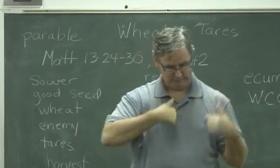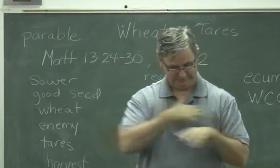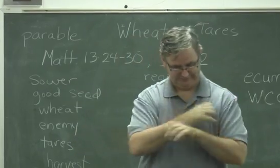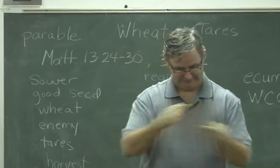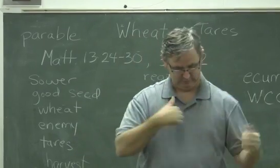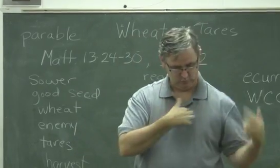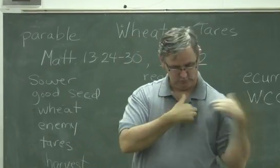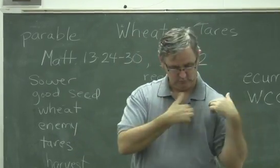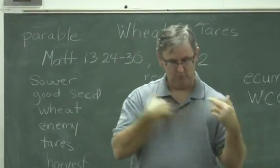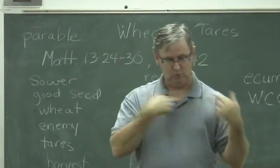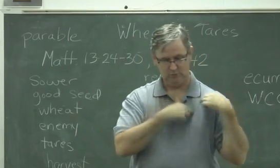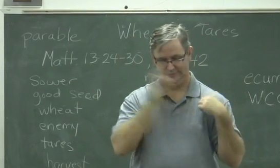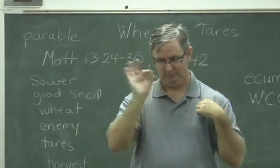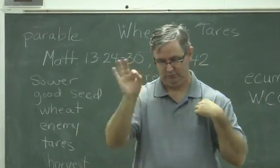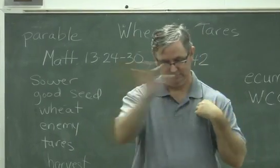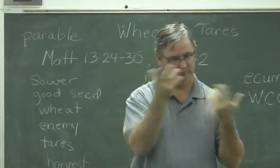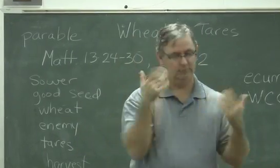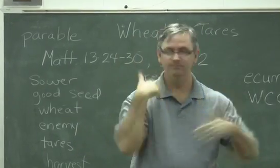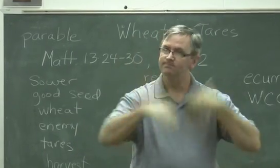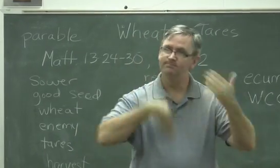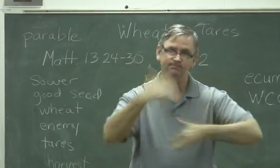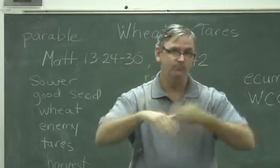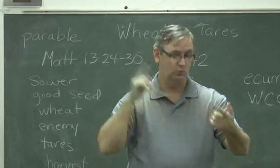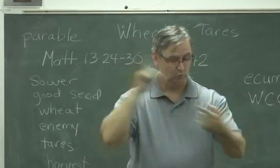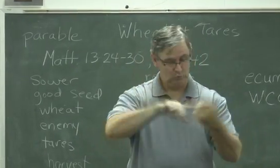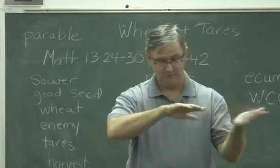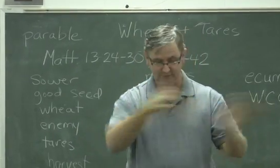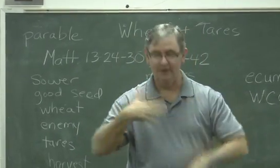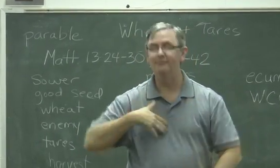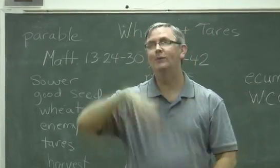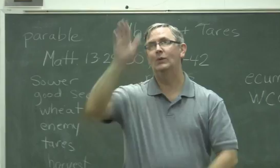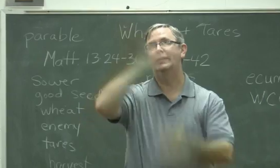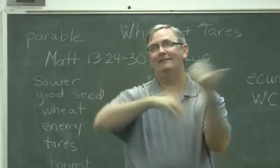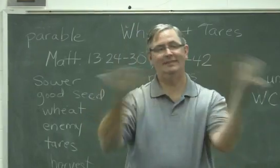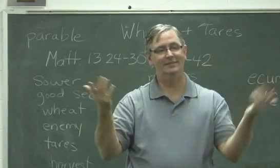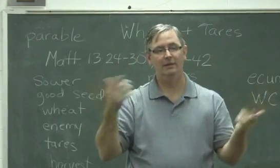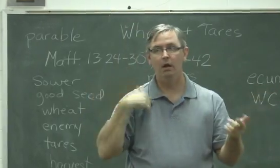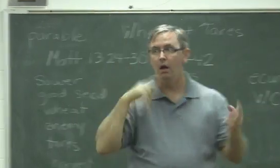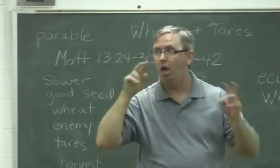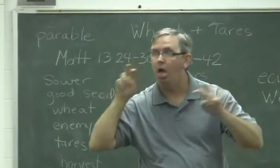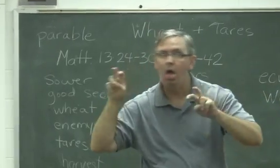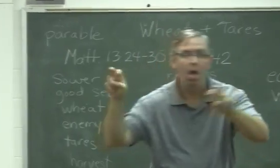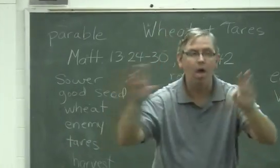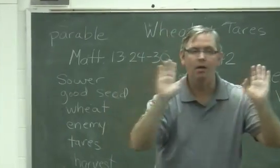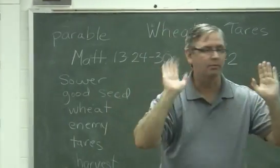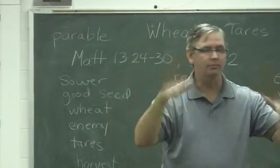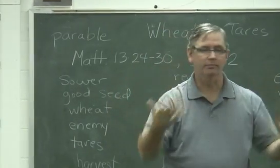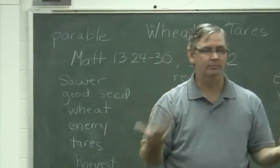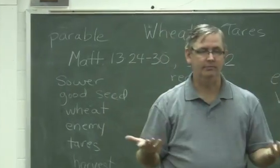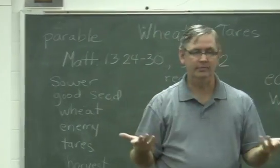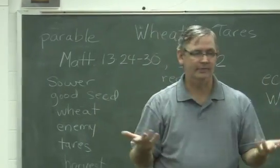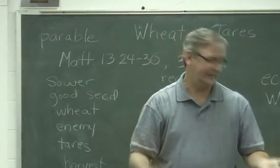It's our responsibility in the end to preach the Word of God and keep going and serve God. Then when we die, we can go to heaven. We don't need to find